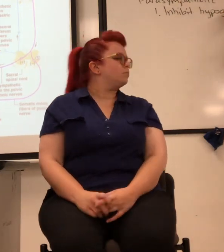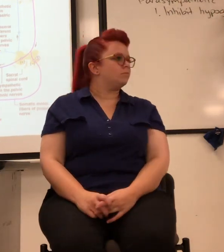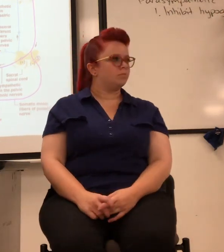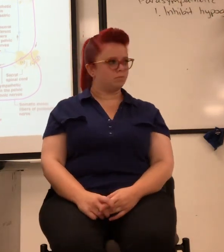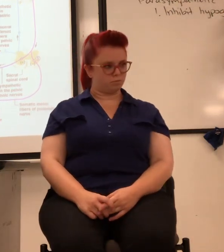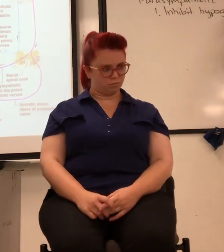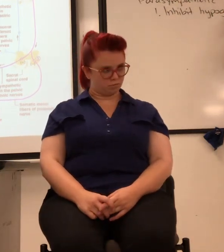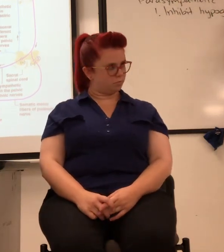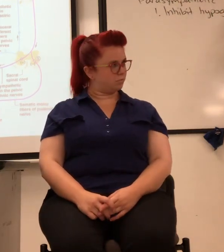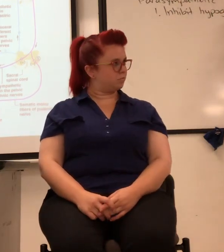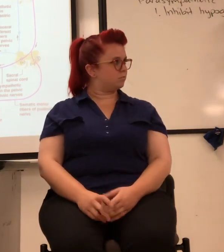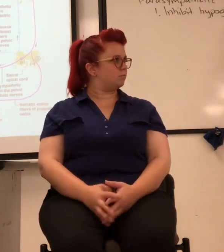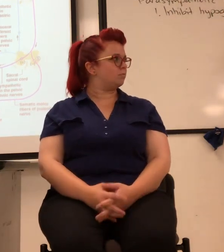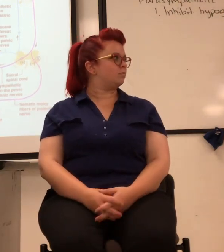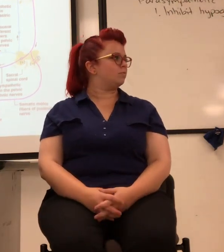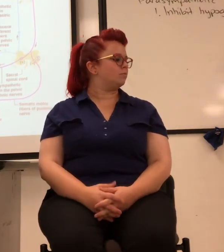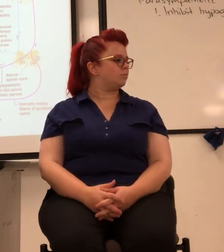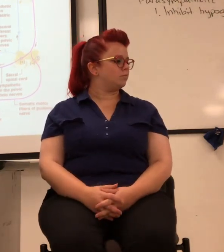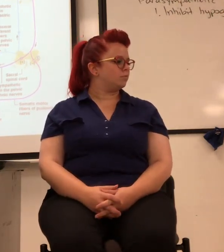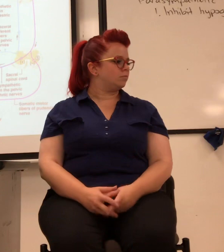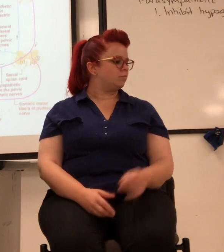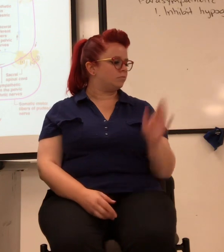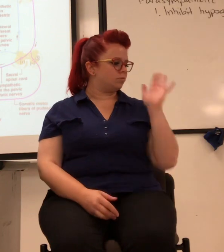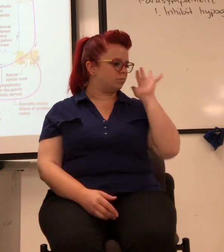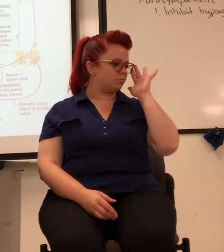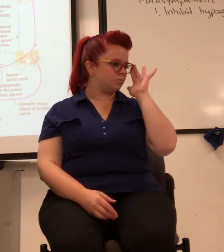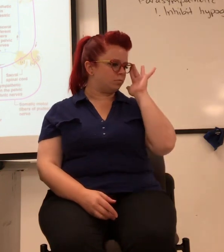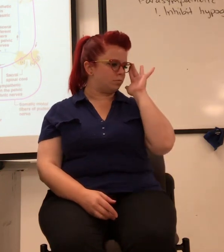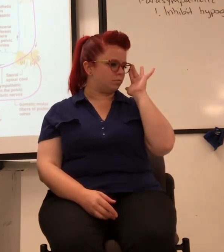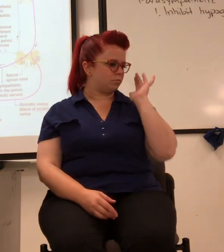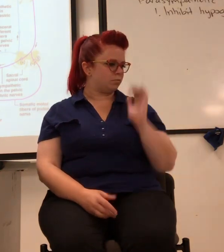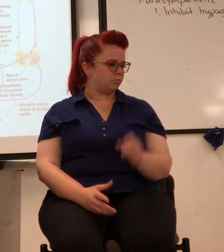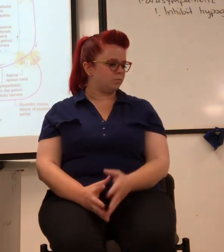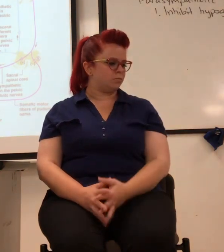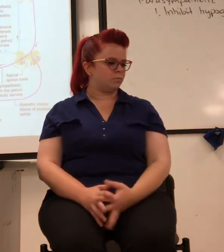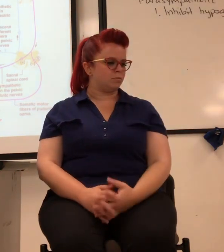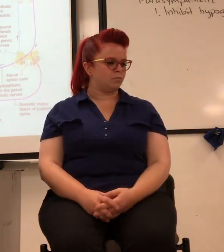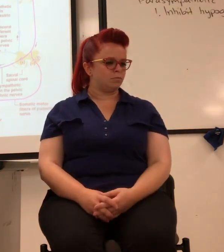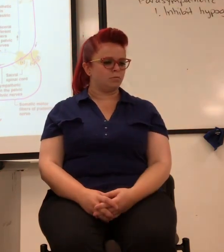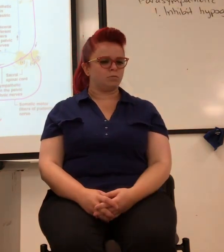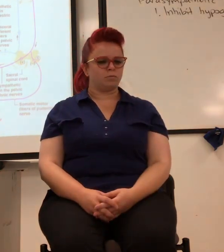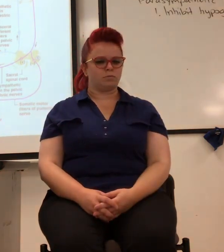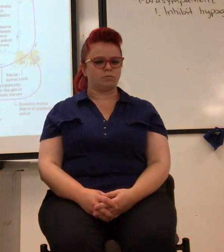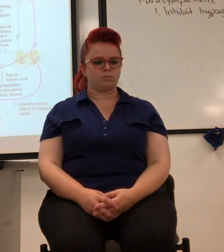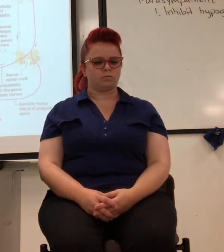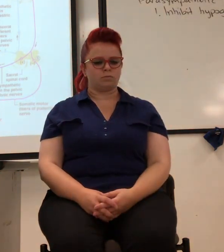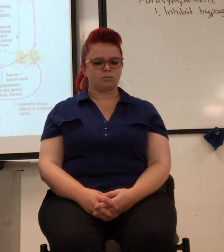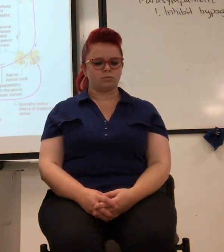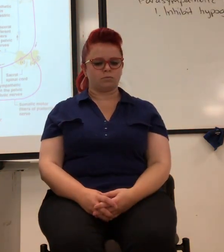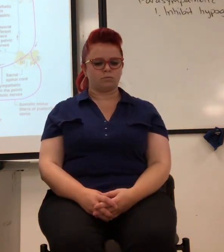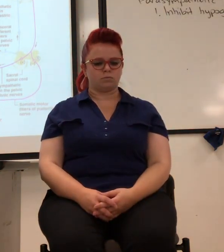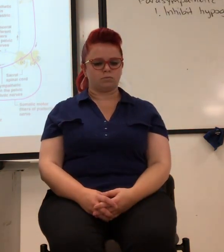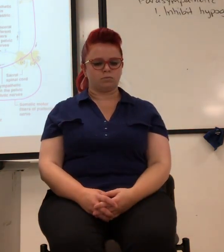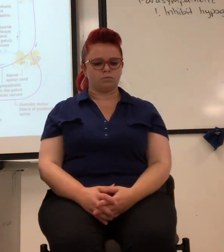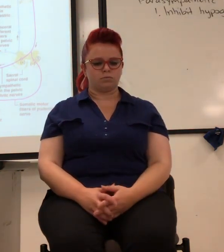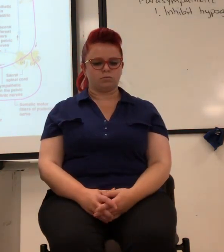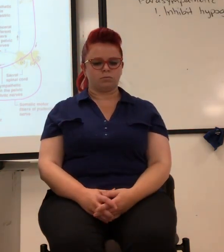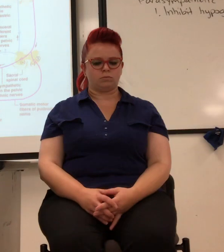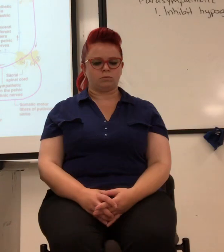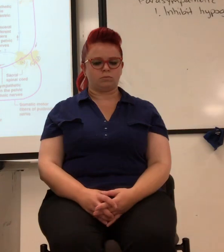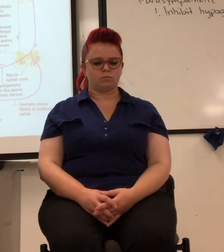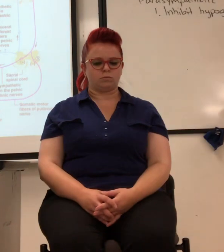sign. Inhibit the hypogastric. Because what did the hypogastric do? It inhibited detrusor.